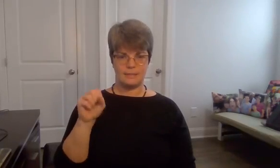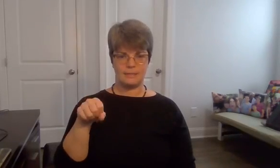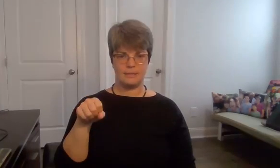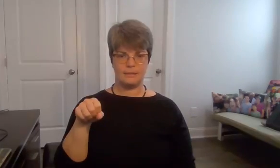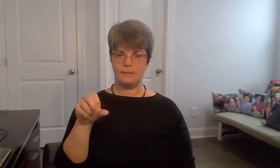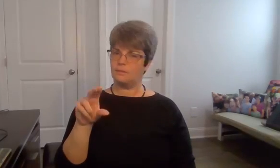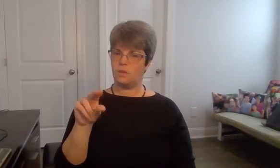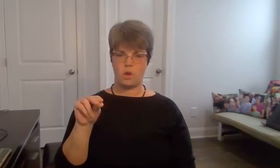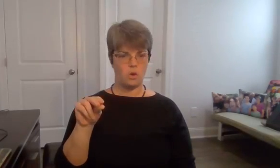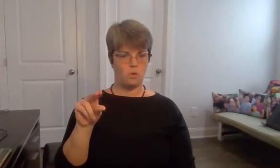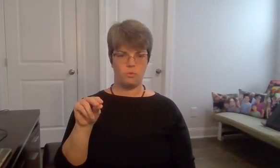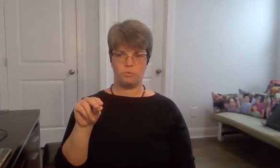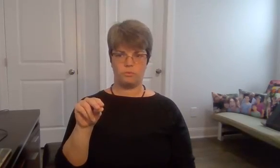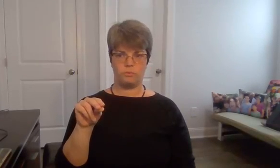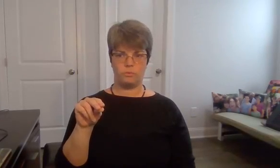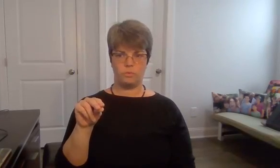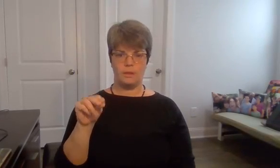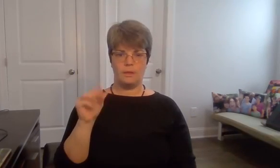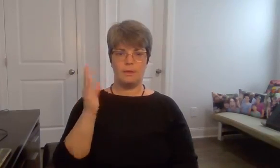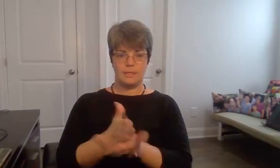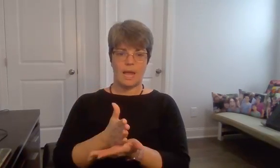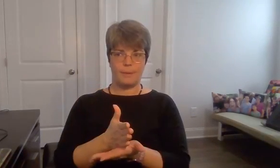yes, no, stop,